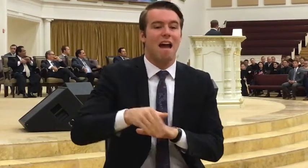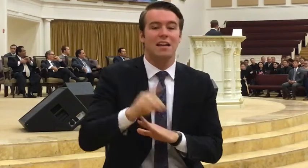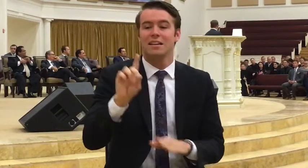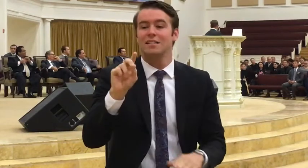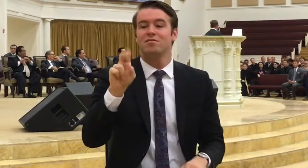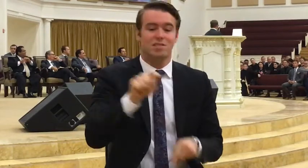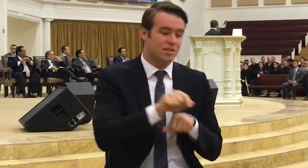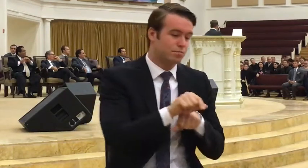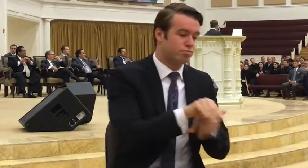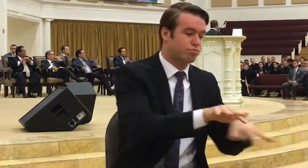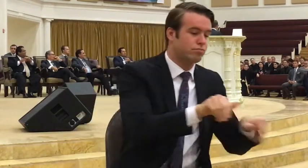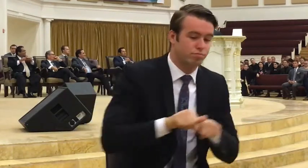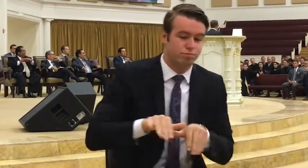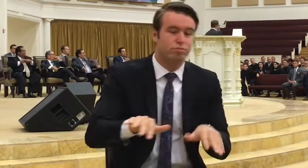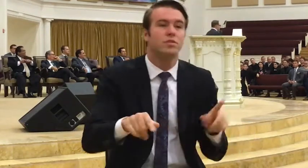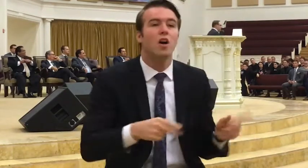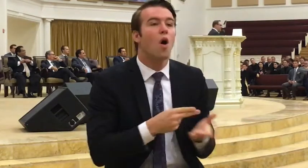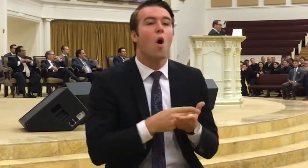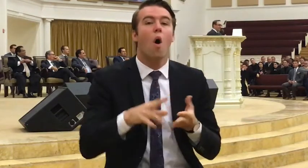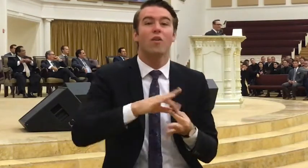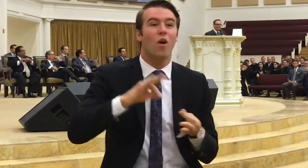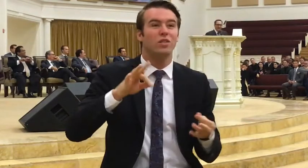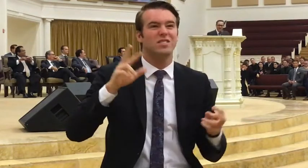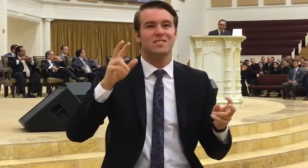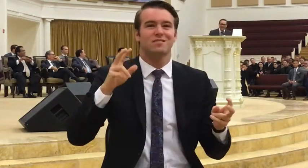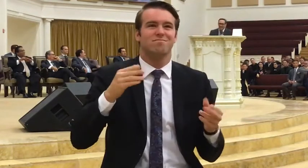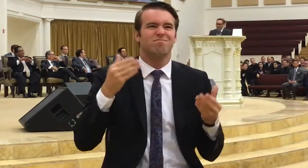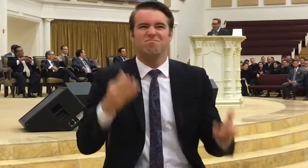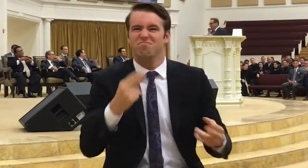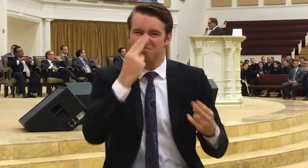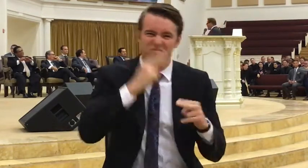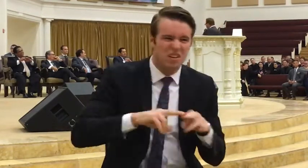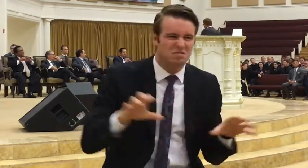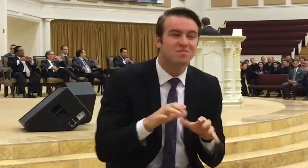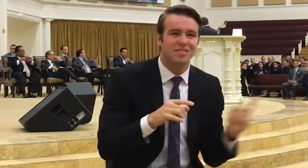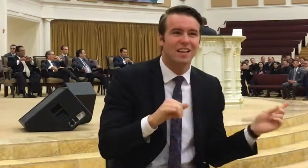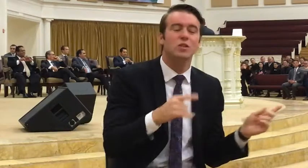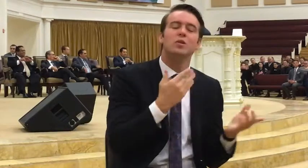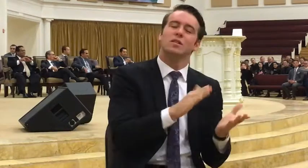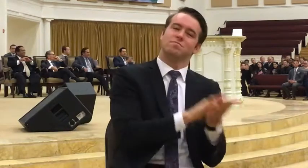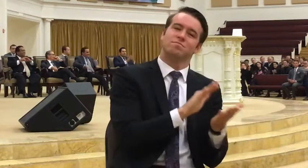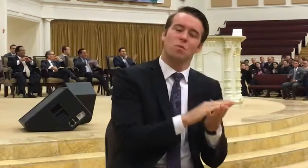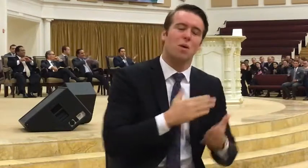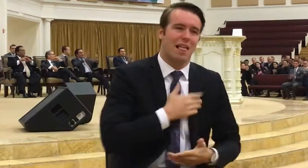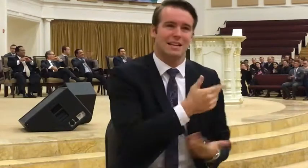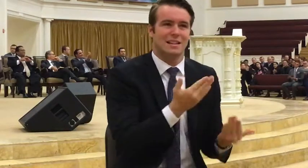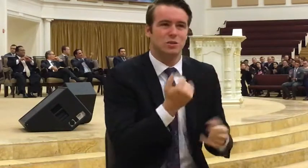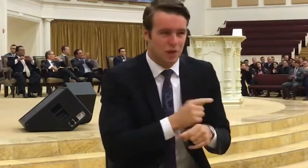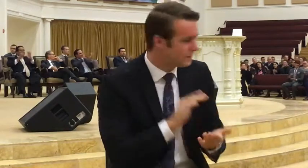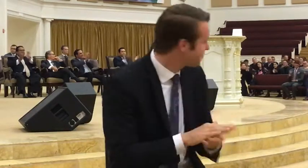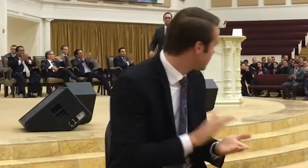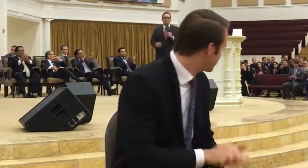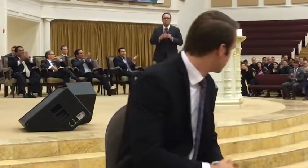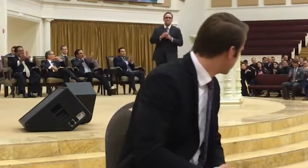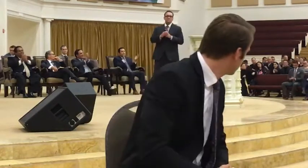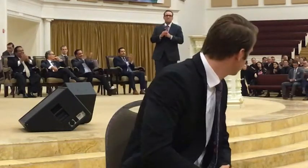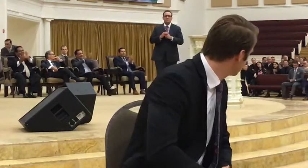the crops, and he's a Holy Ghost daredevil. Amen. We're glad. Give Trent a big hand. We're glad he's here.